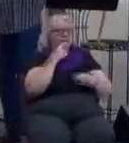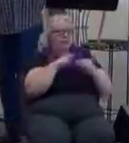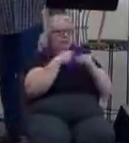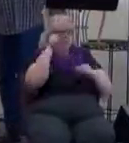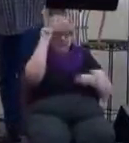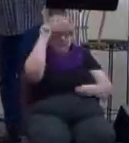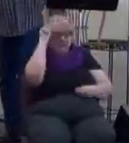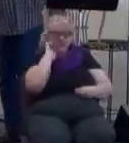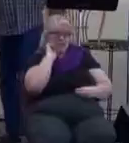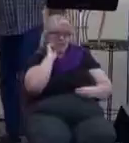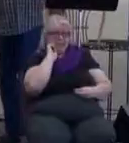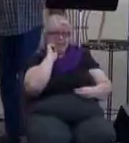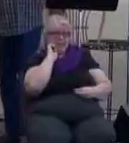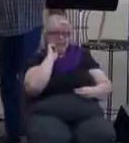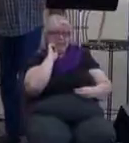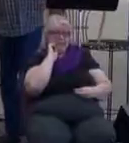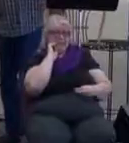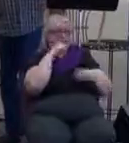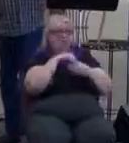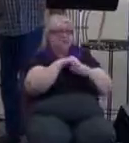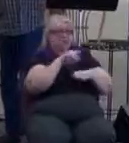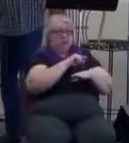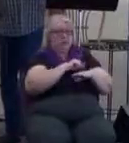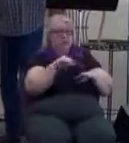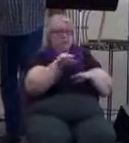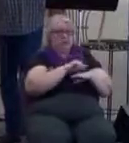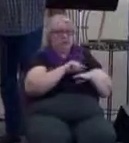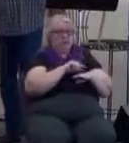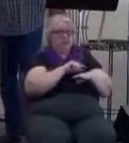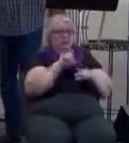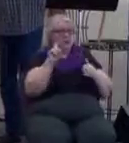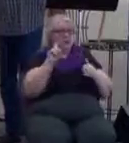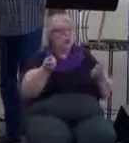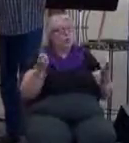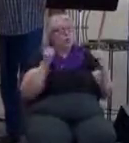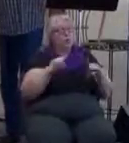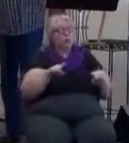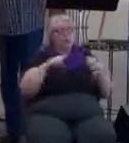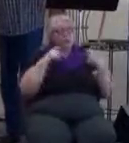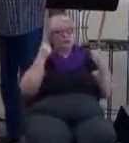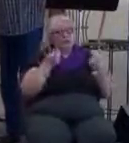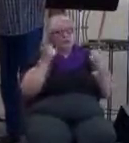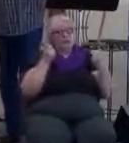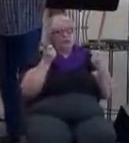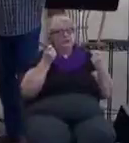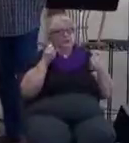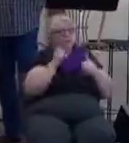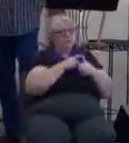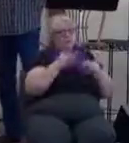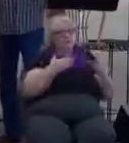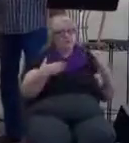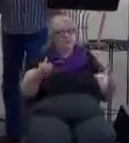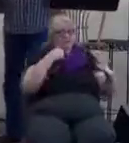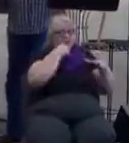thing they went and did? Yelled out. They hid. They withdrew, didn't they?